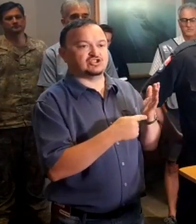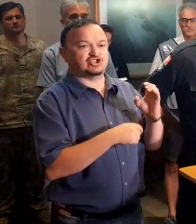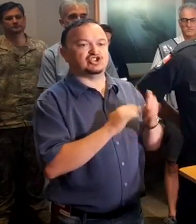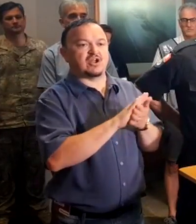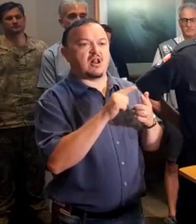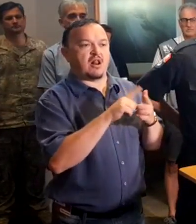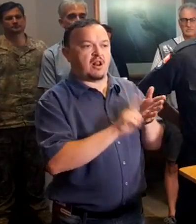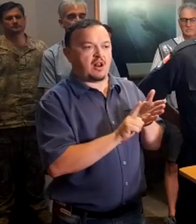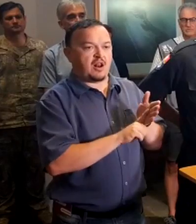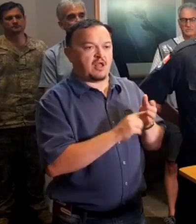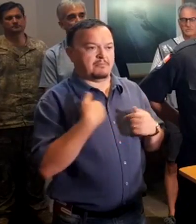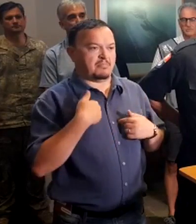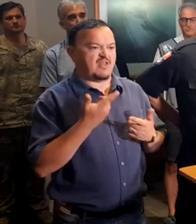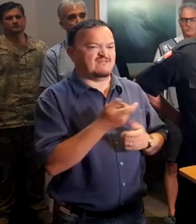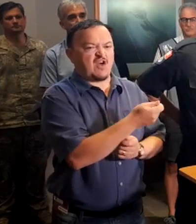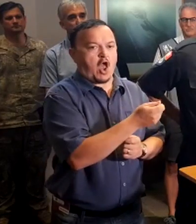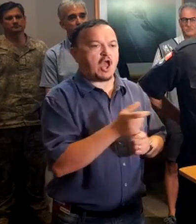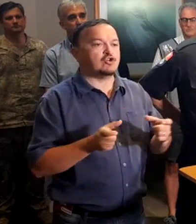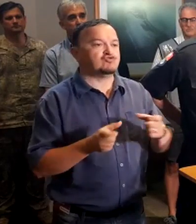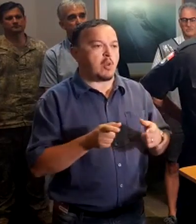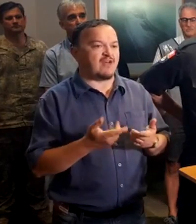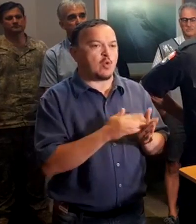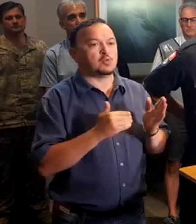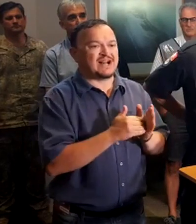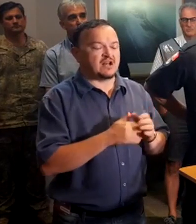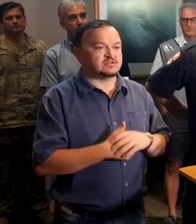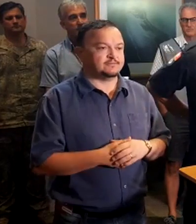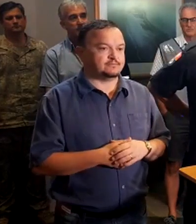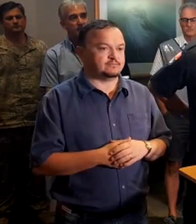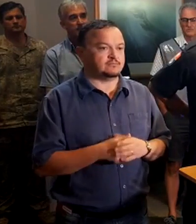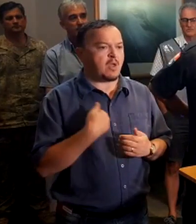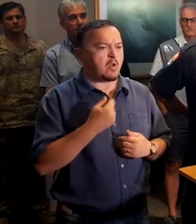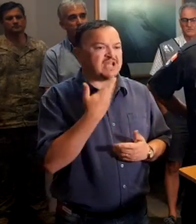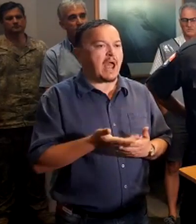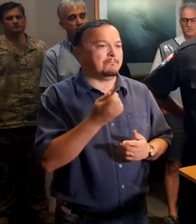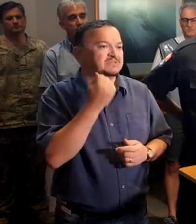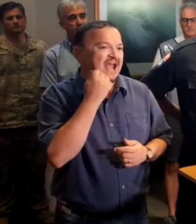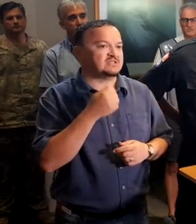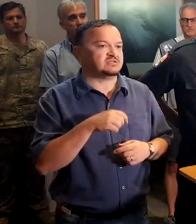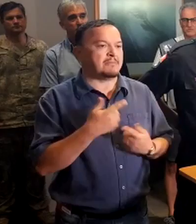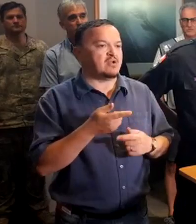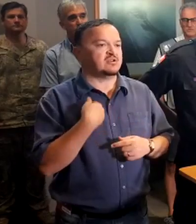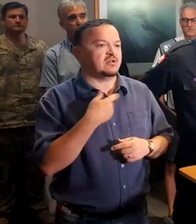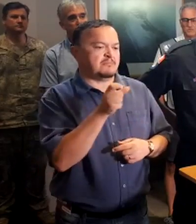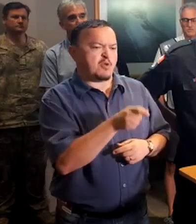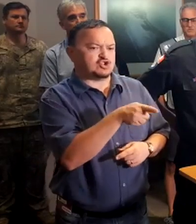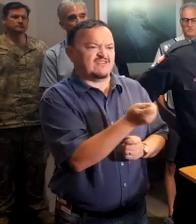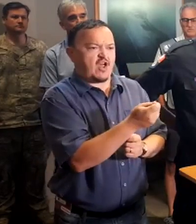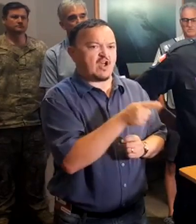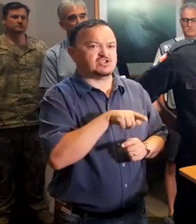First off, just a little update on our injured firefighter that was hospitalised yesterday afternoon. He's recovering well,